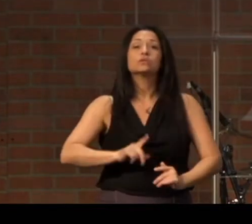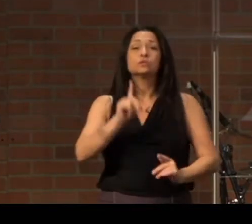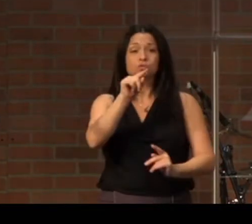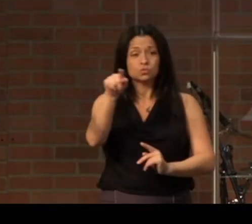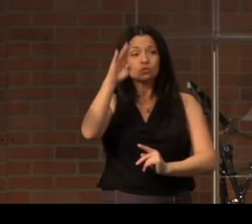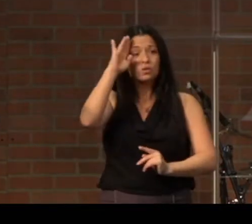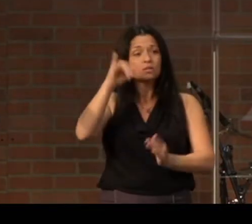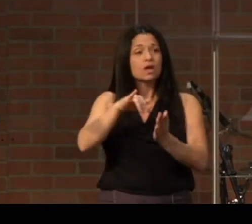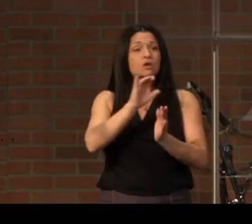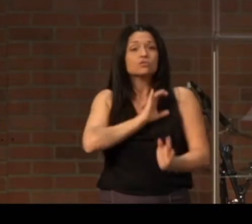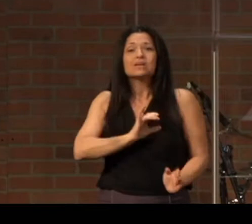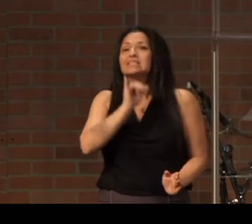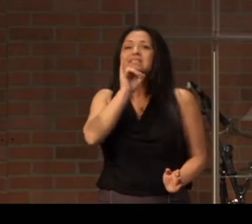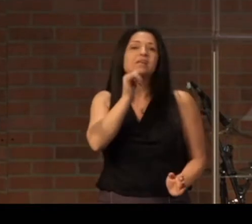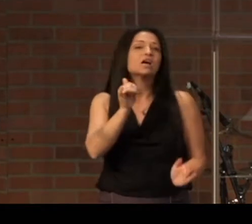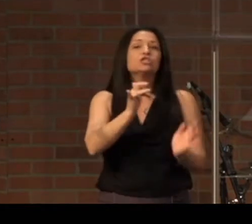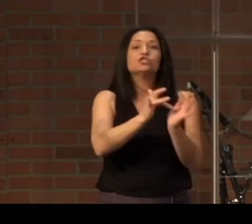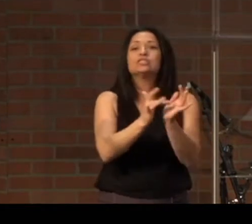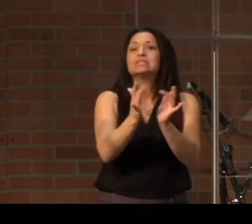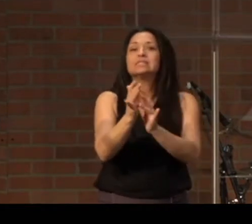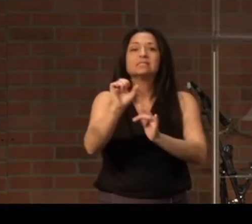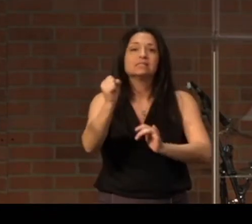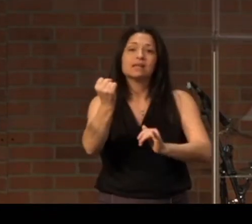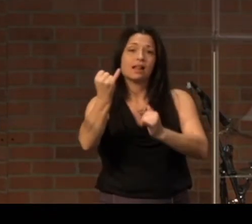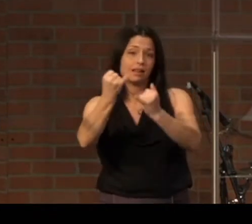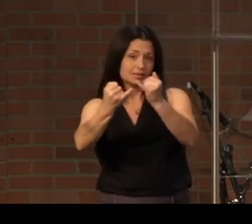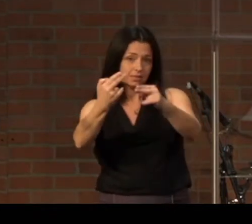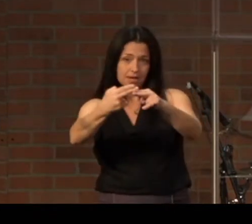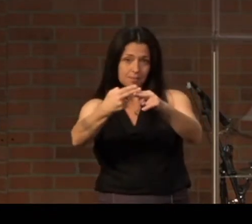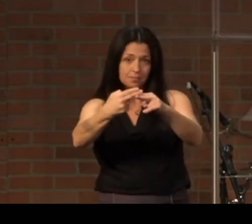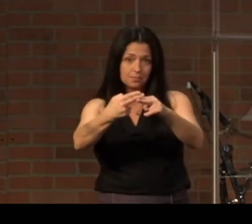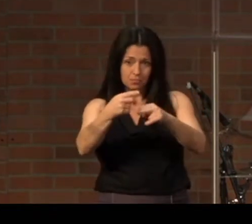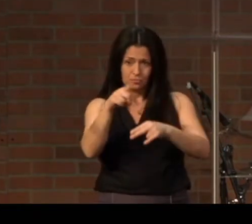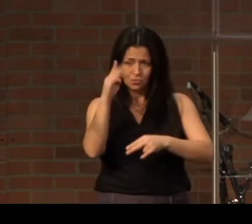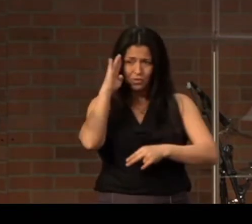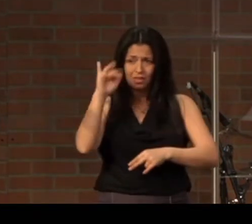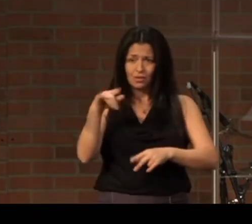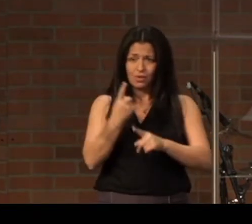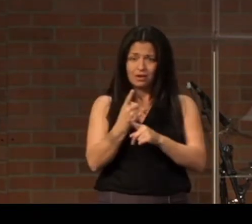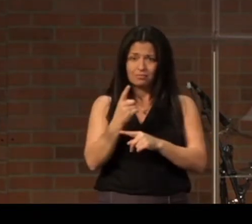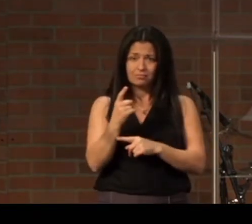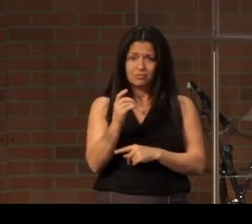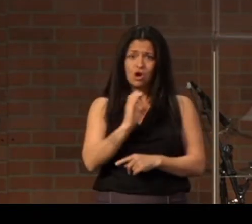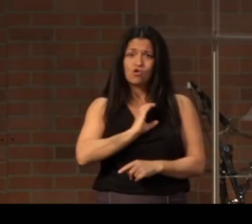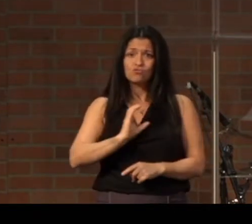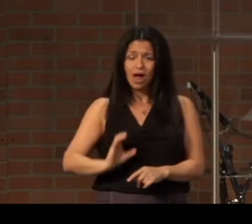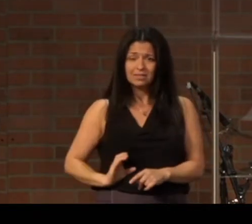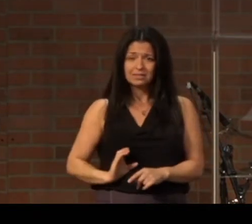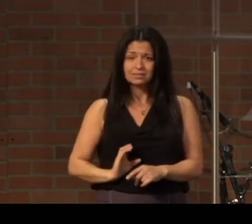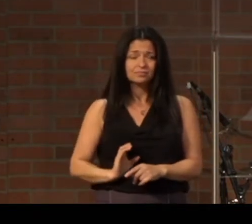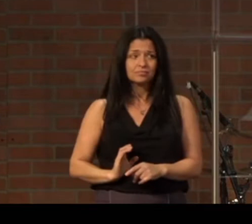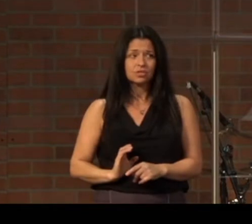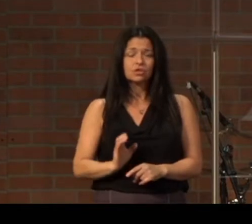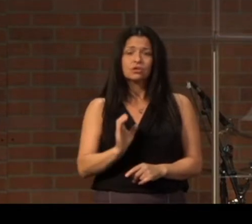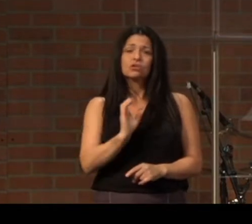you know that Christ is not Jesus' last name? You knew that, right? Christ